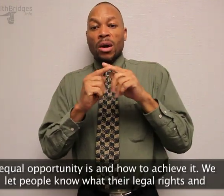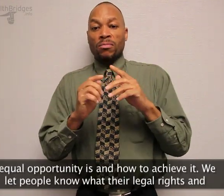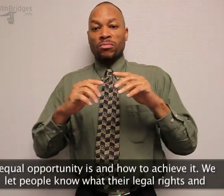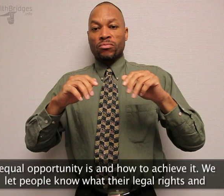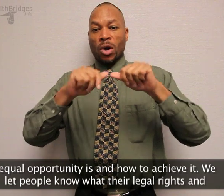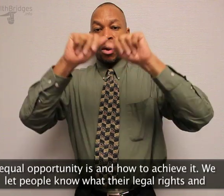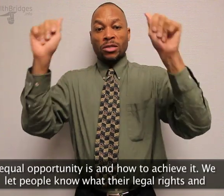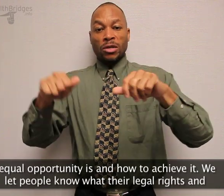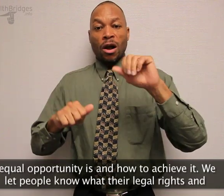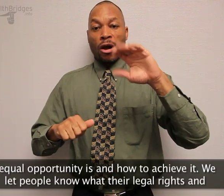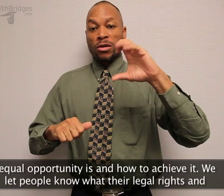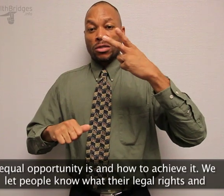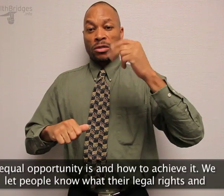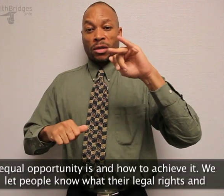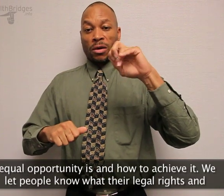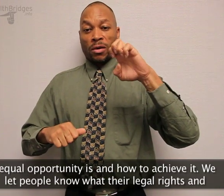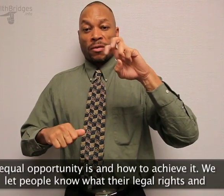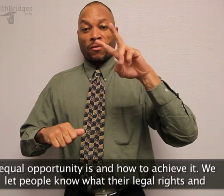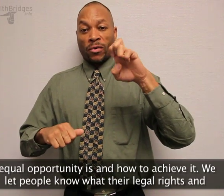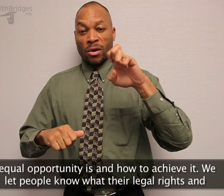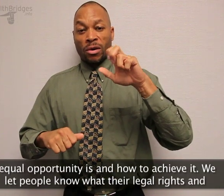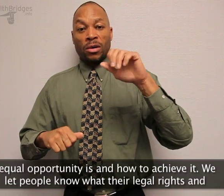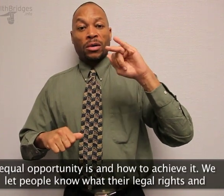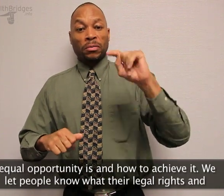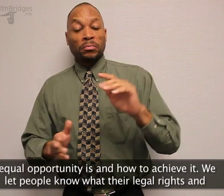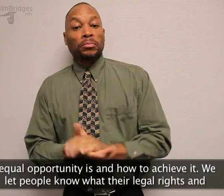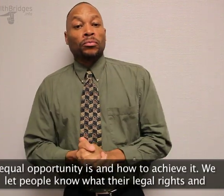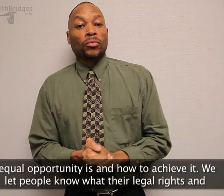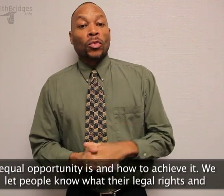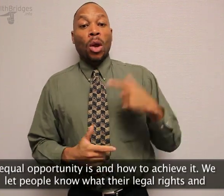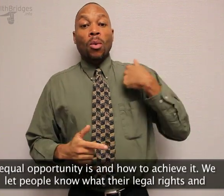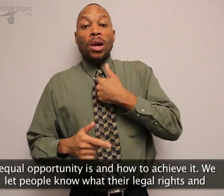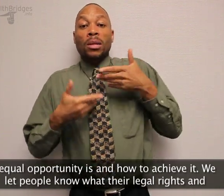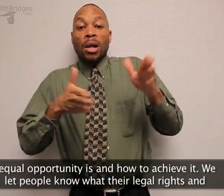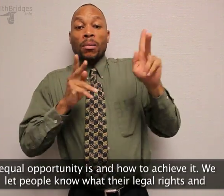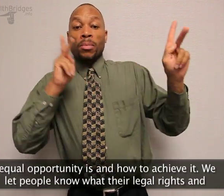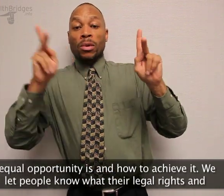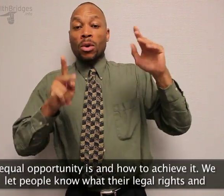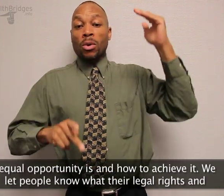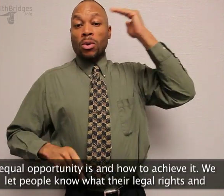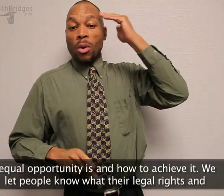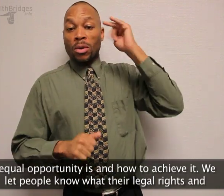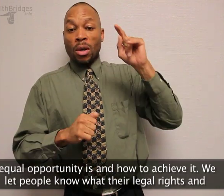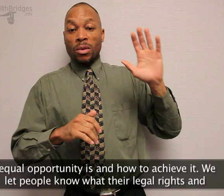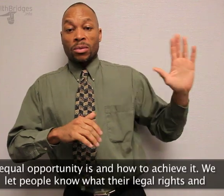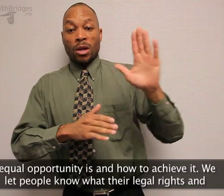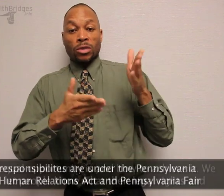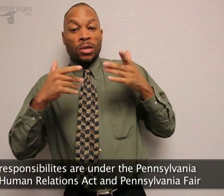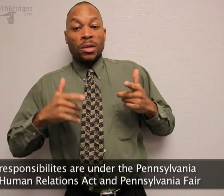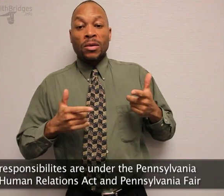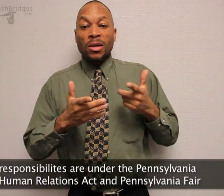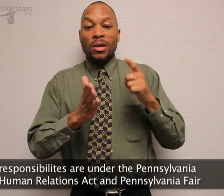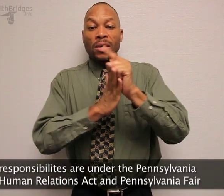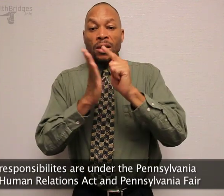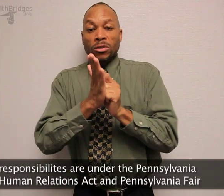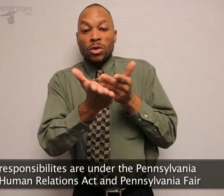opportunity is and how to achieve it. We let people know what their legal rights and responsibilities are